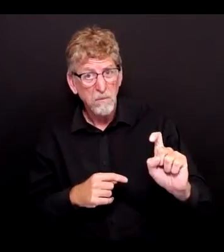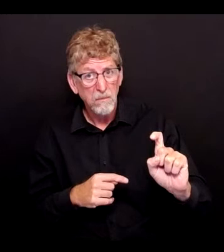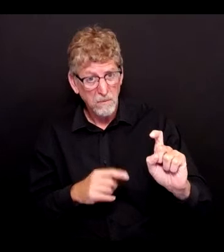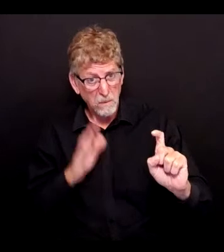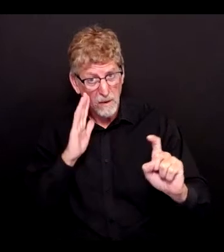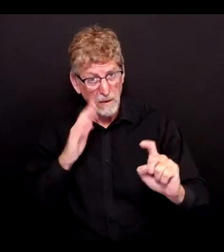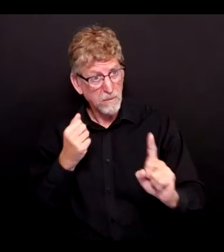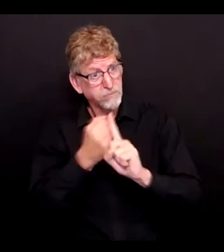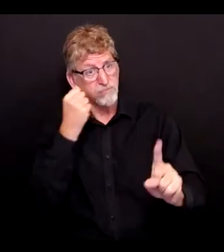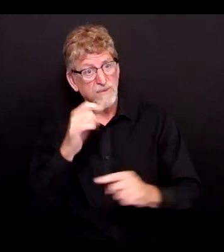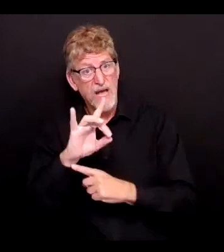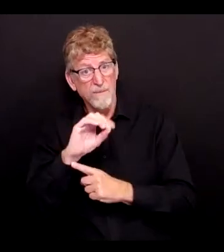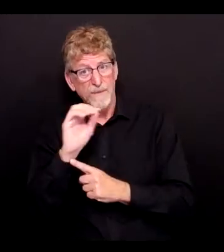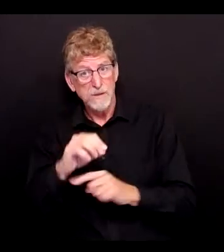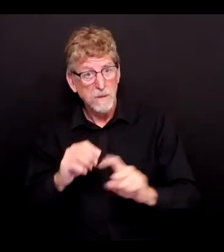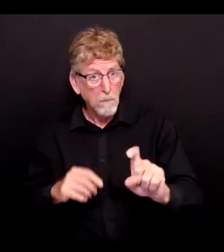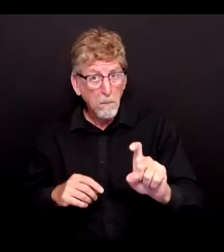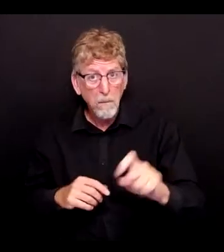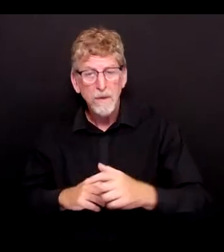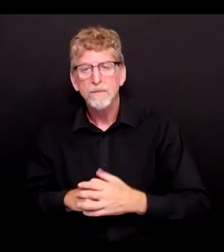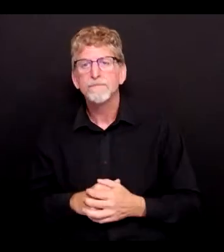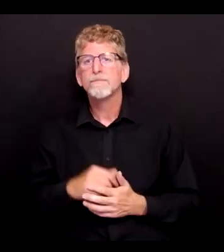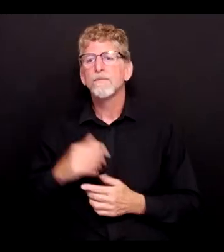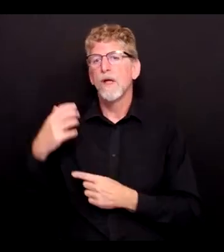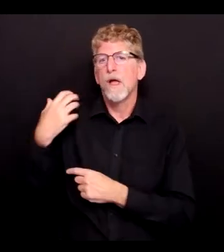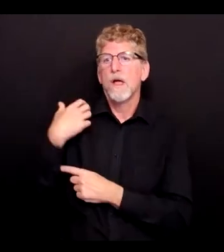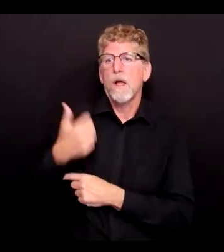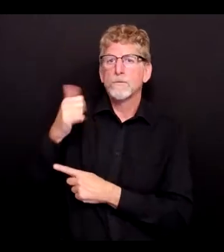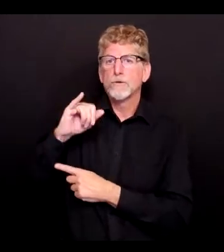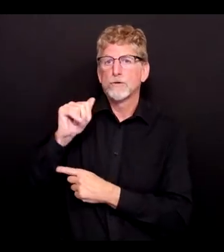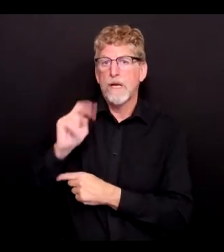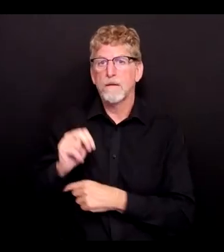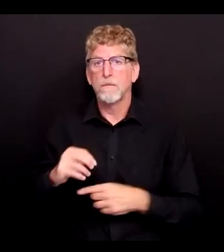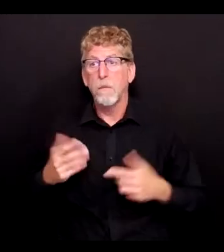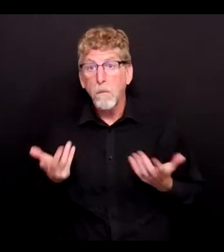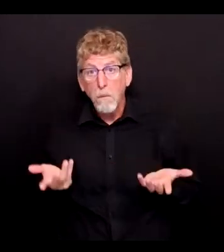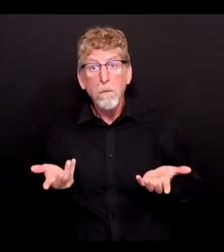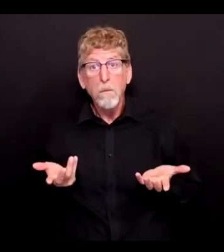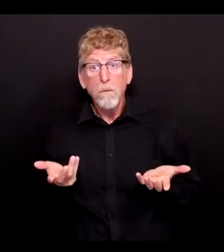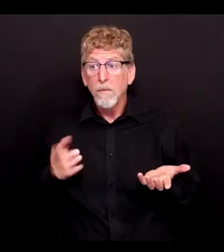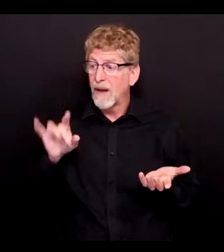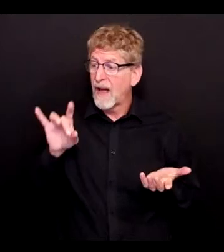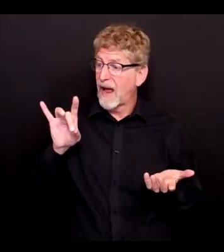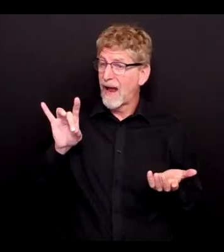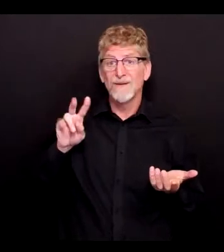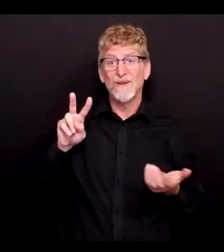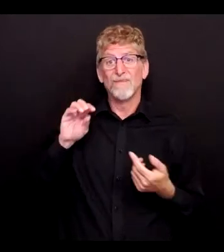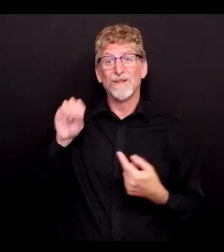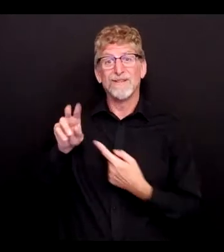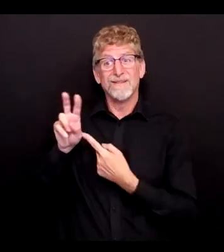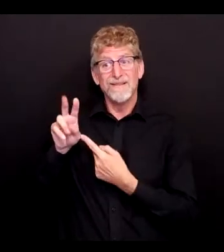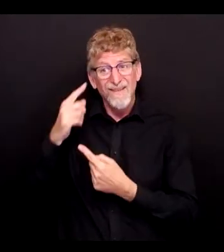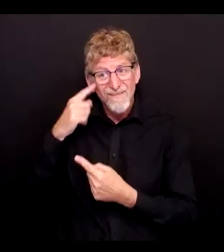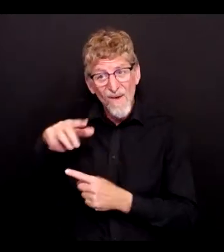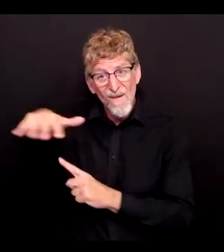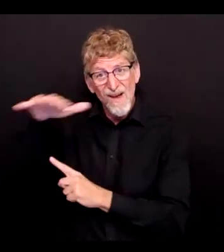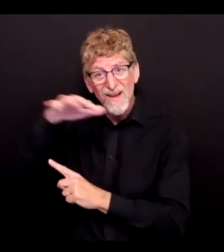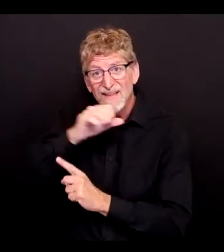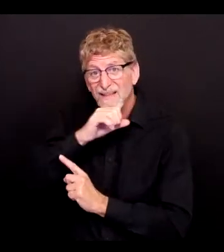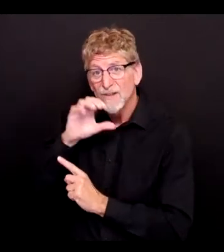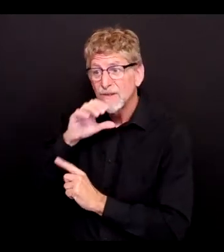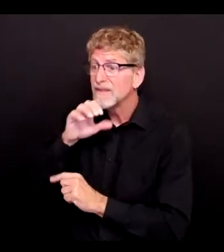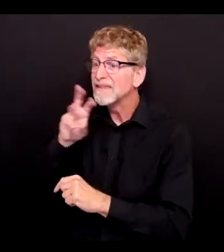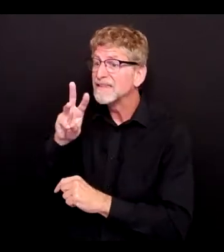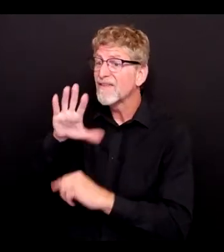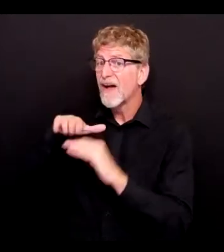It's a fair question. We're actually thrilled with the 82% overall uptake among 65 plus. We know that's